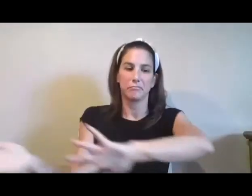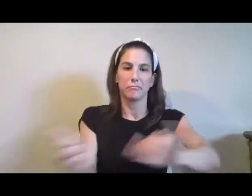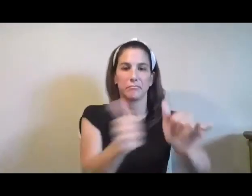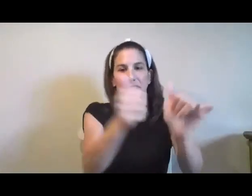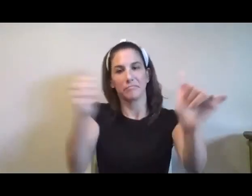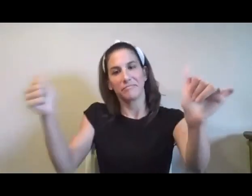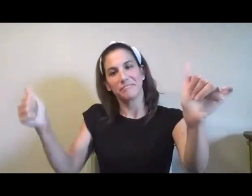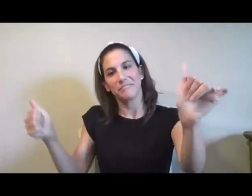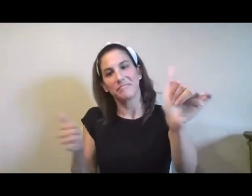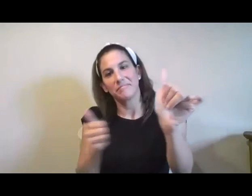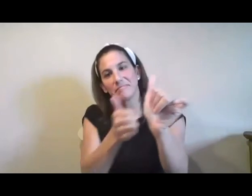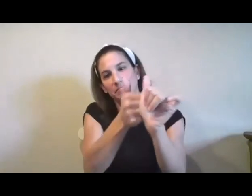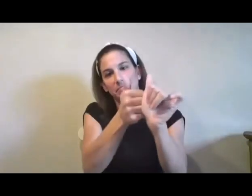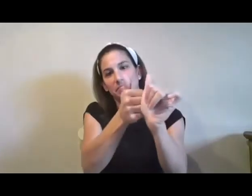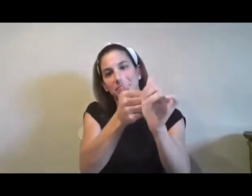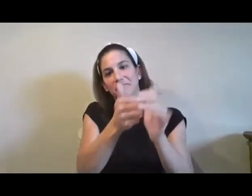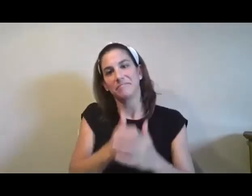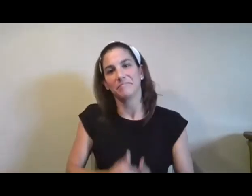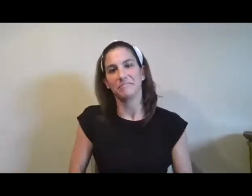her.